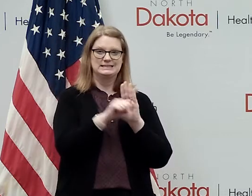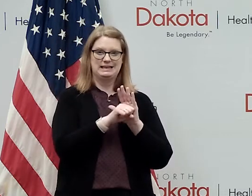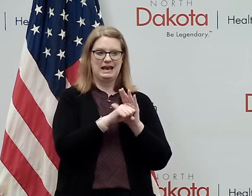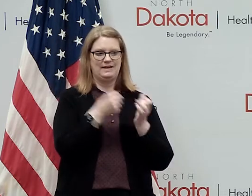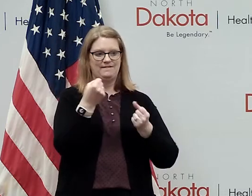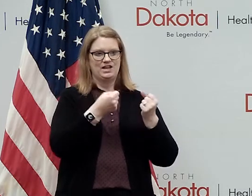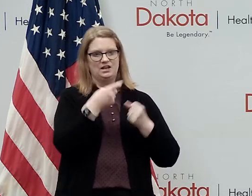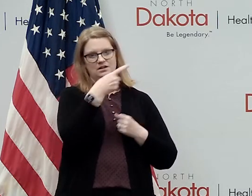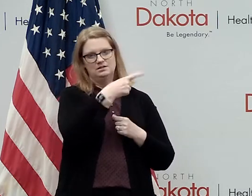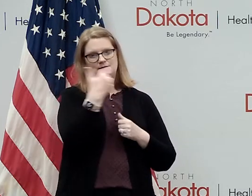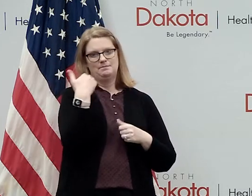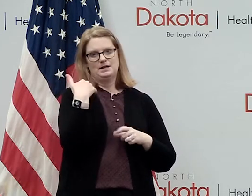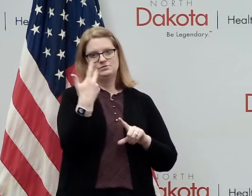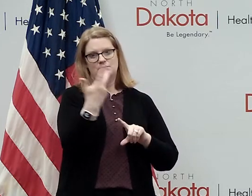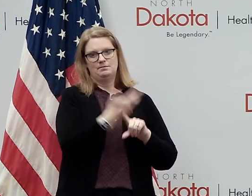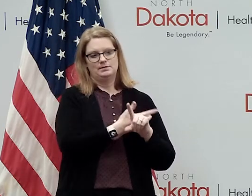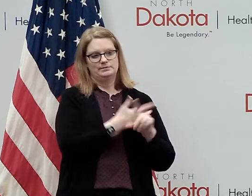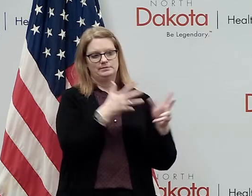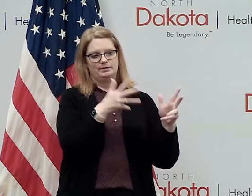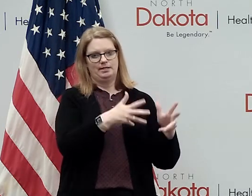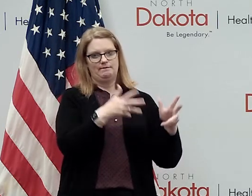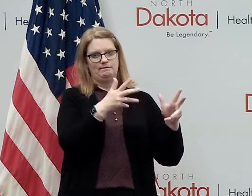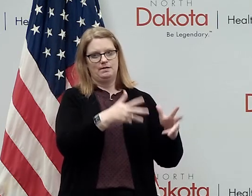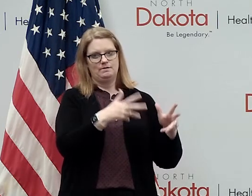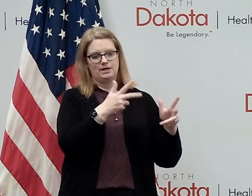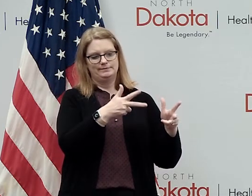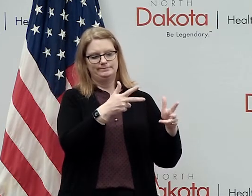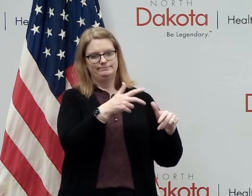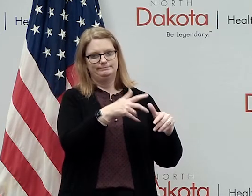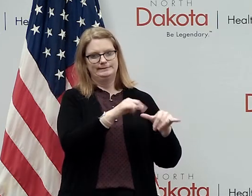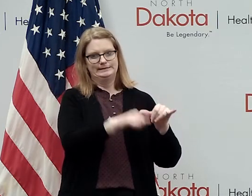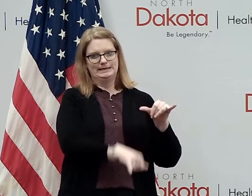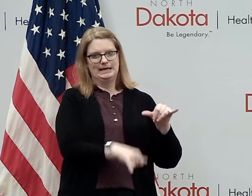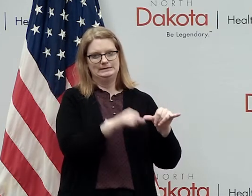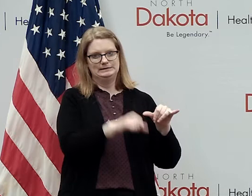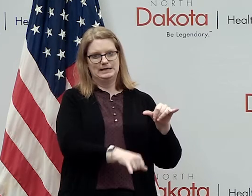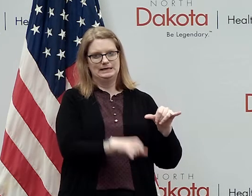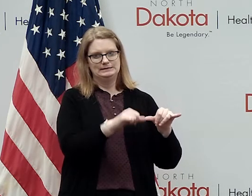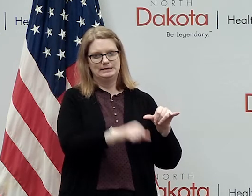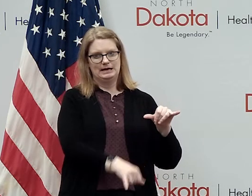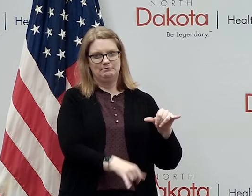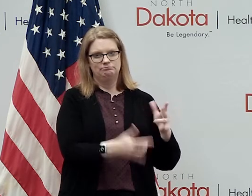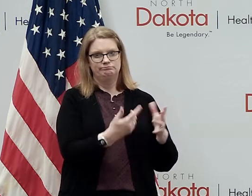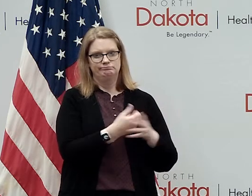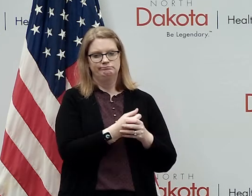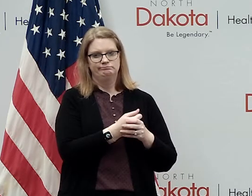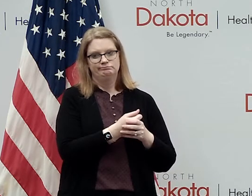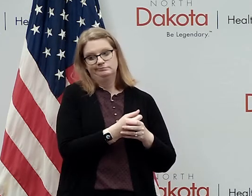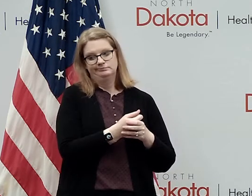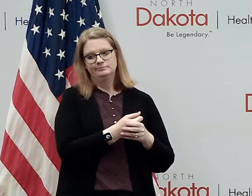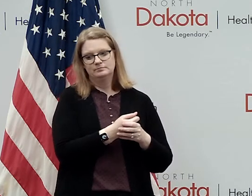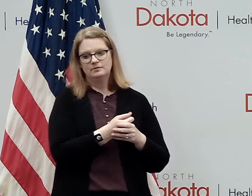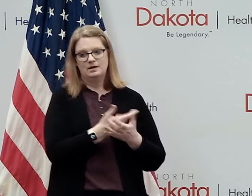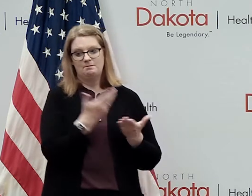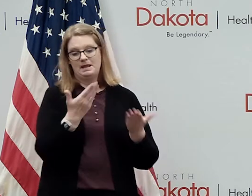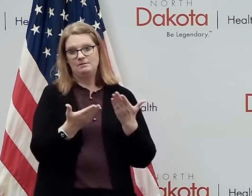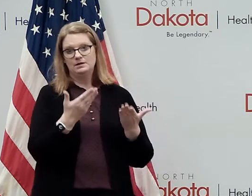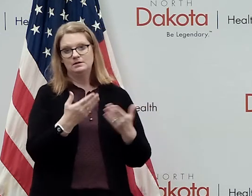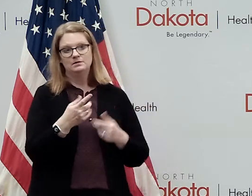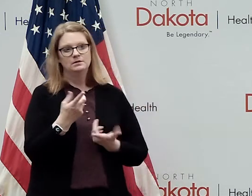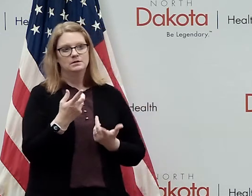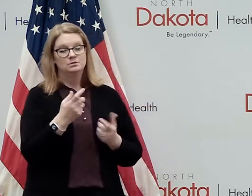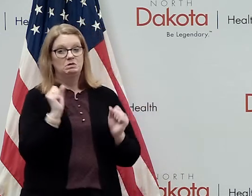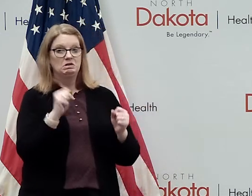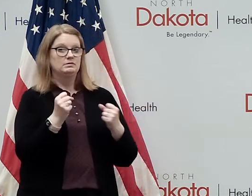here for the last 3 months that haven't gone anywhere. And I think, again, there's areas there where we think we can